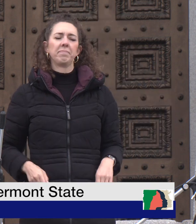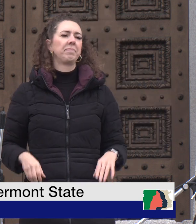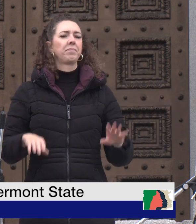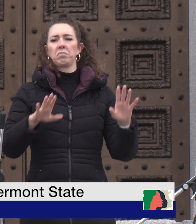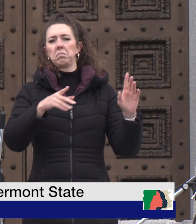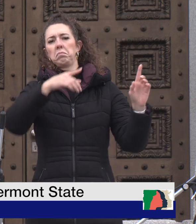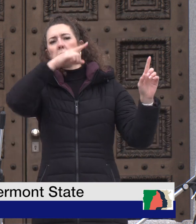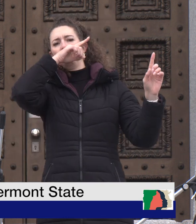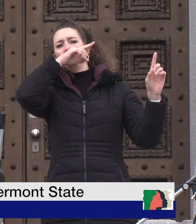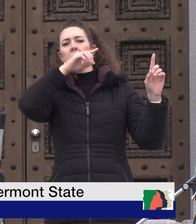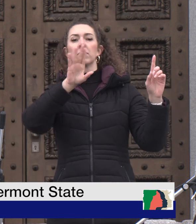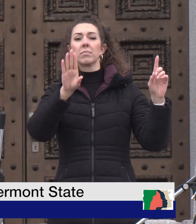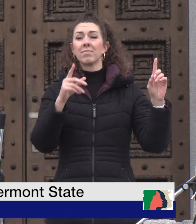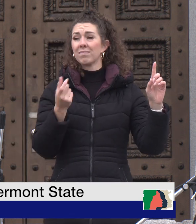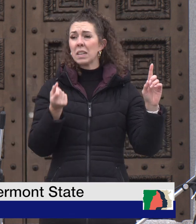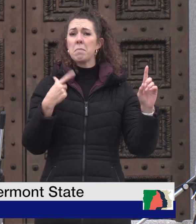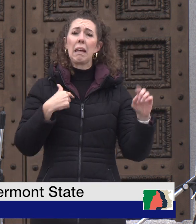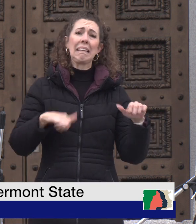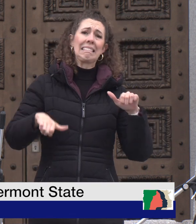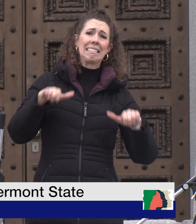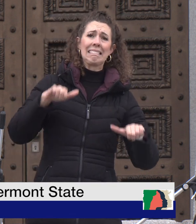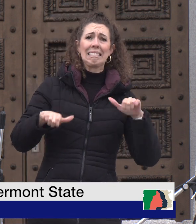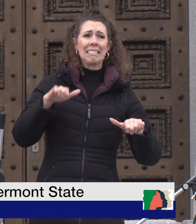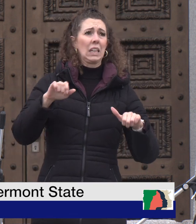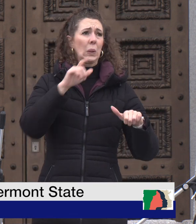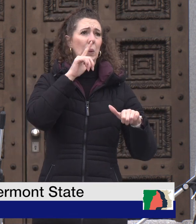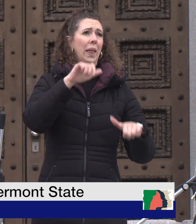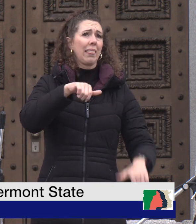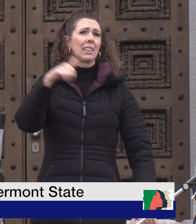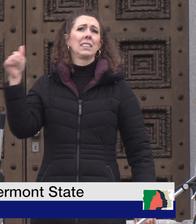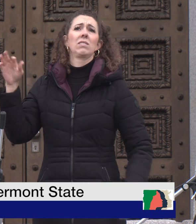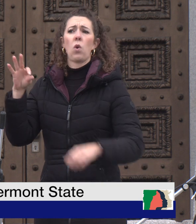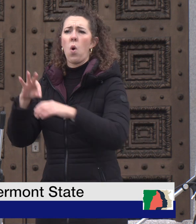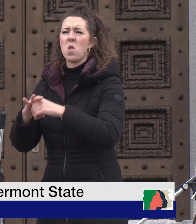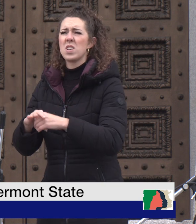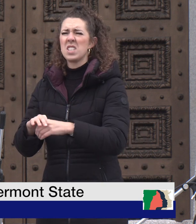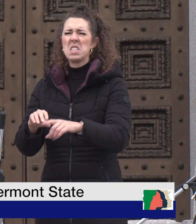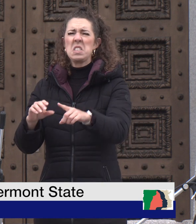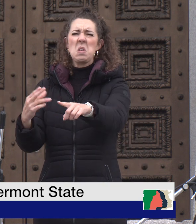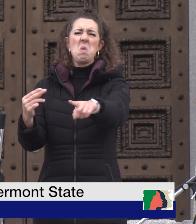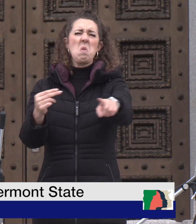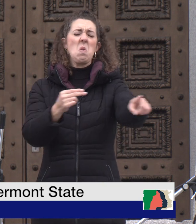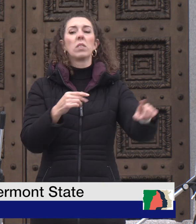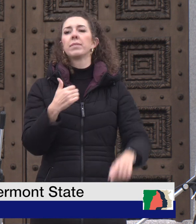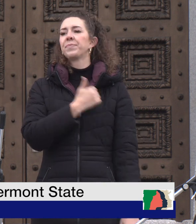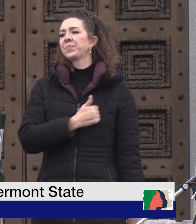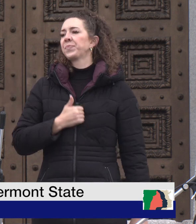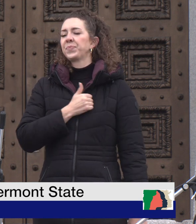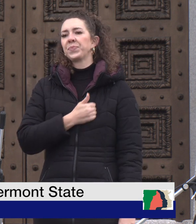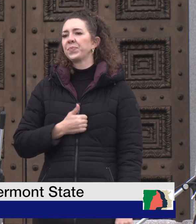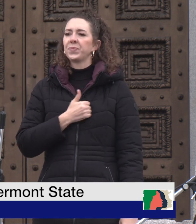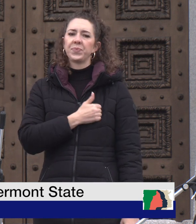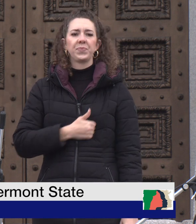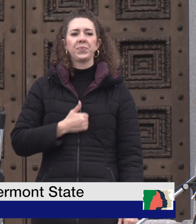but I'm not sure who I'm going to vote for." I'm sorry, that's